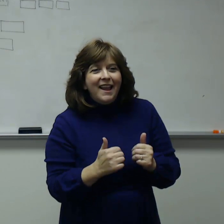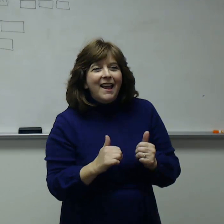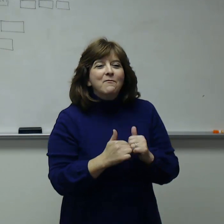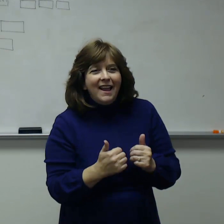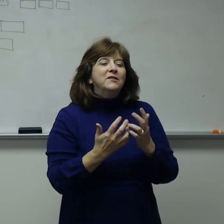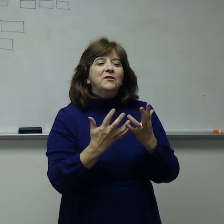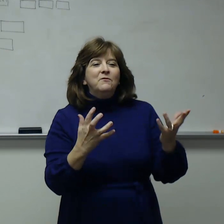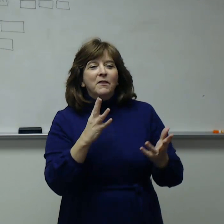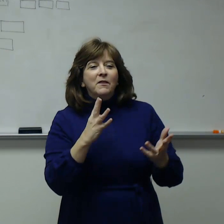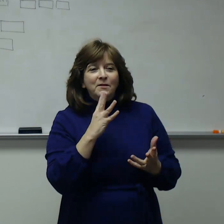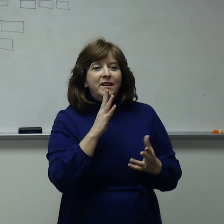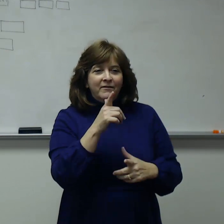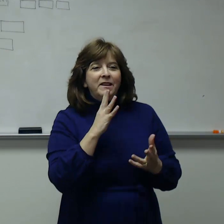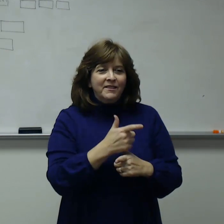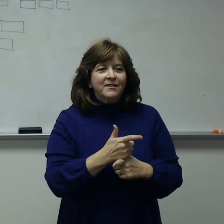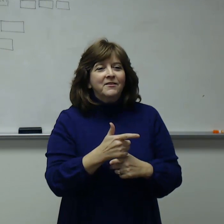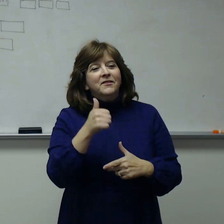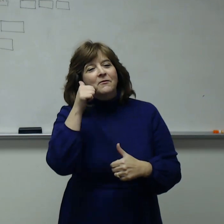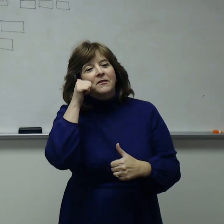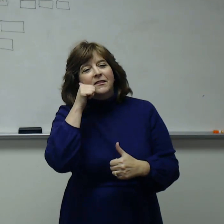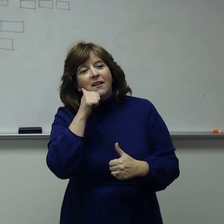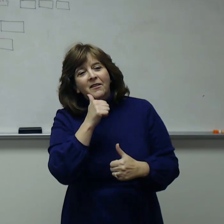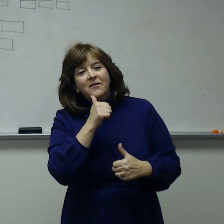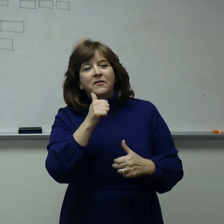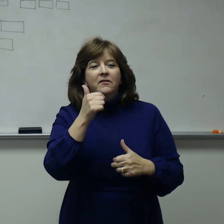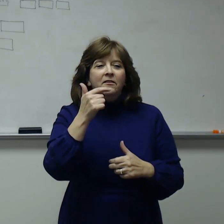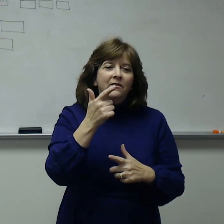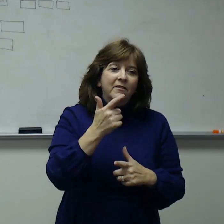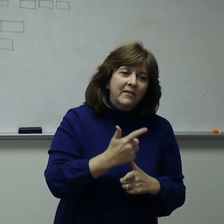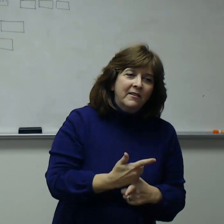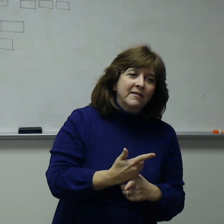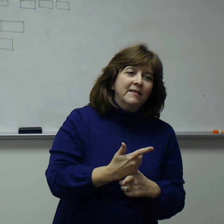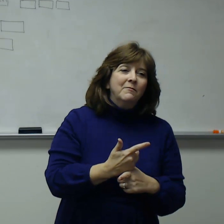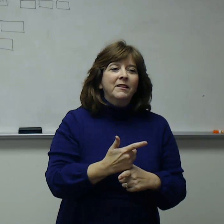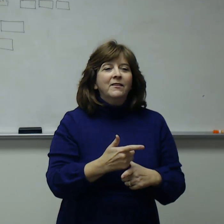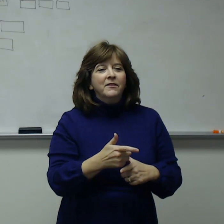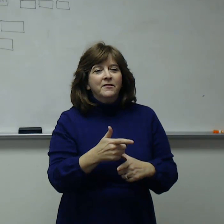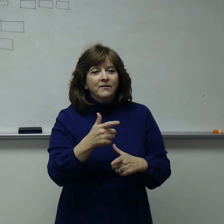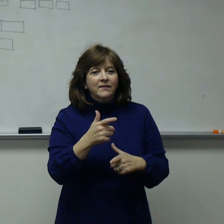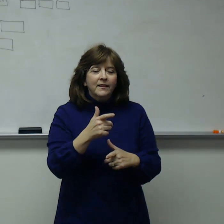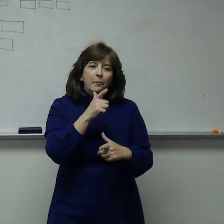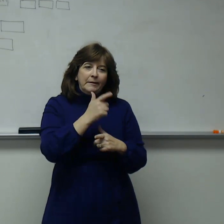How much do you want to speak of your sister? Do you want to call her your girl sibling, or do you just want to say, I'm a